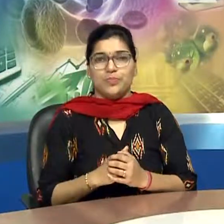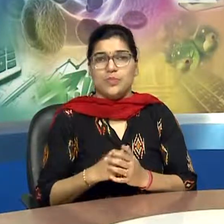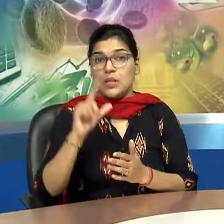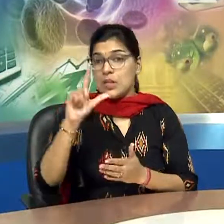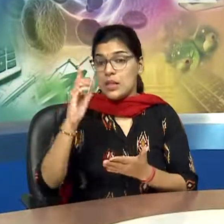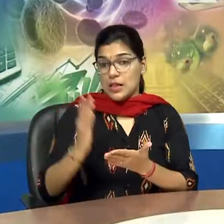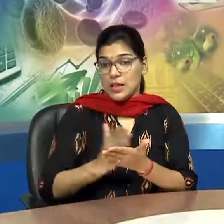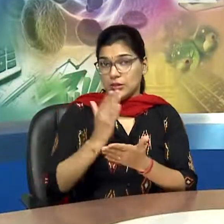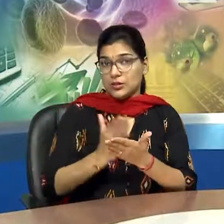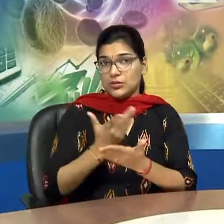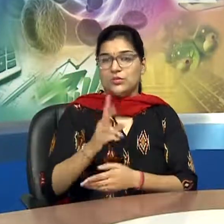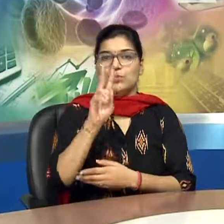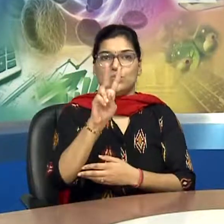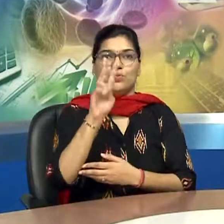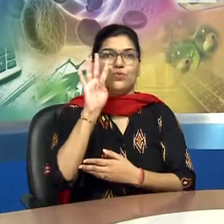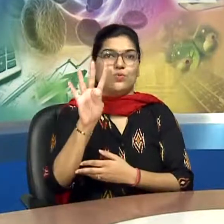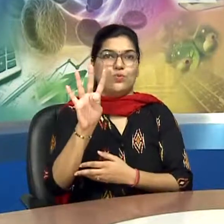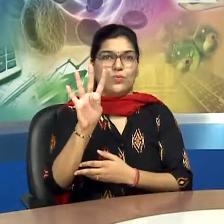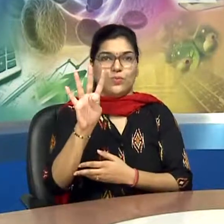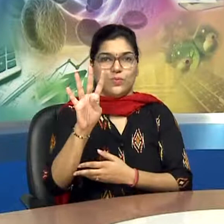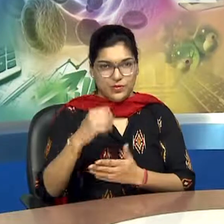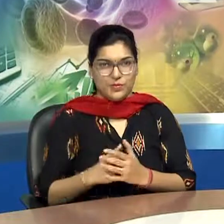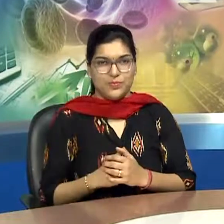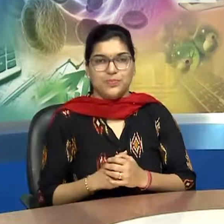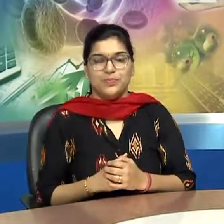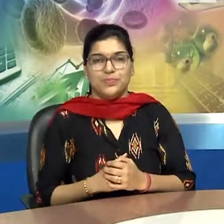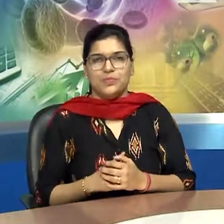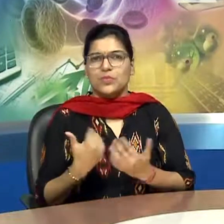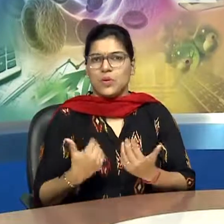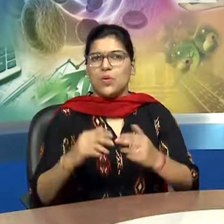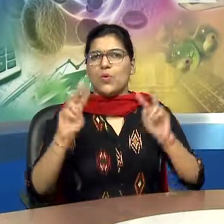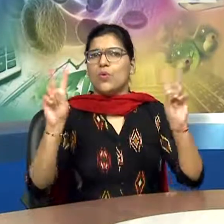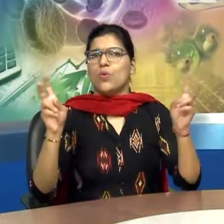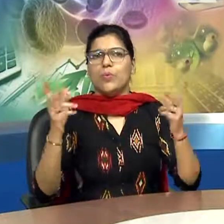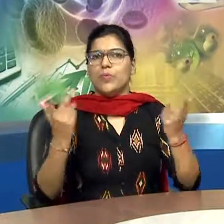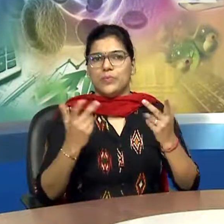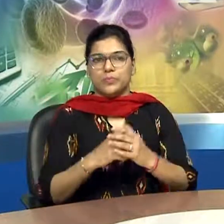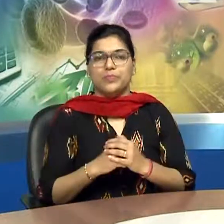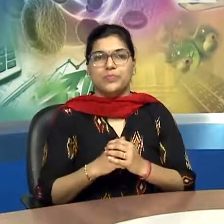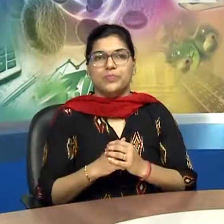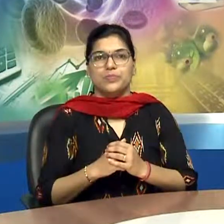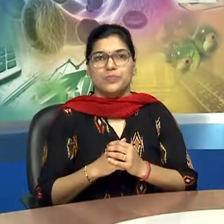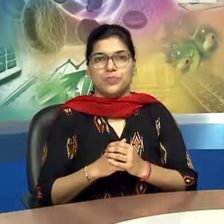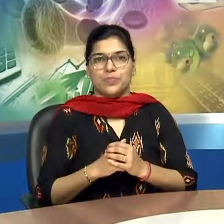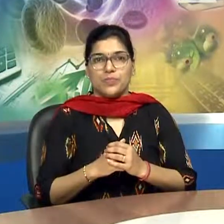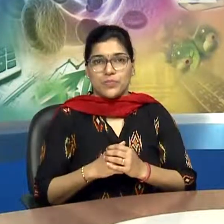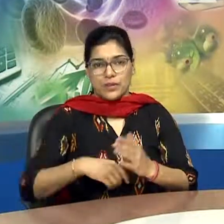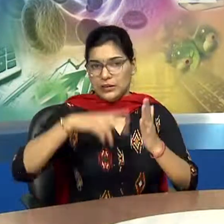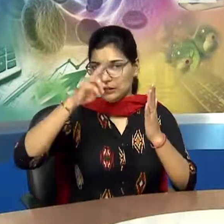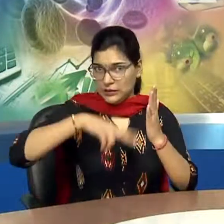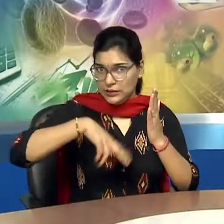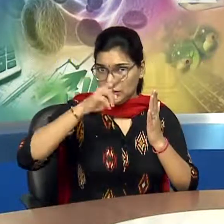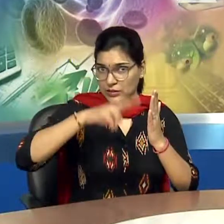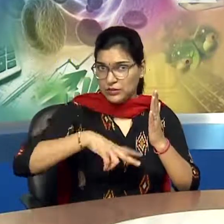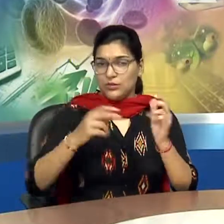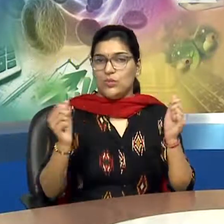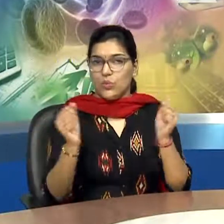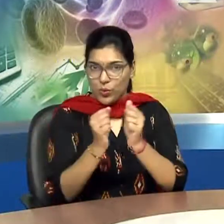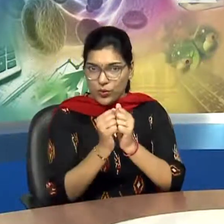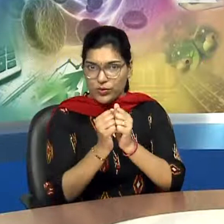code number for this subject is 302. Today we are going to do lesson number 24. The name of the